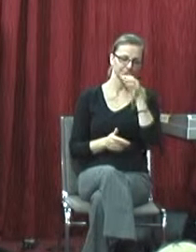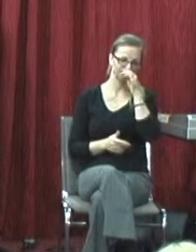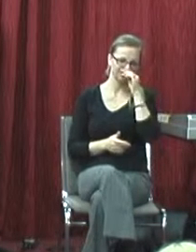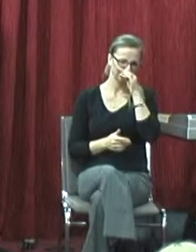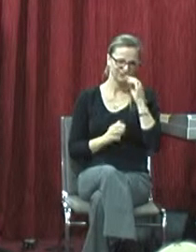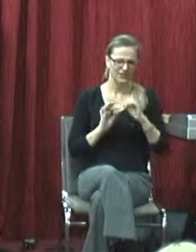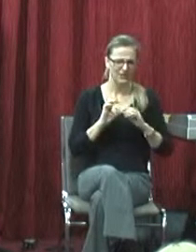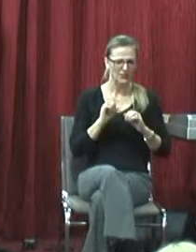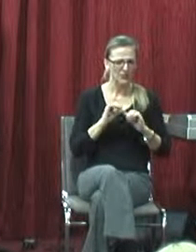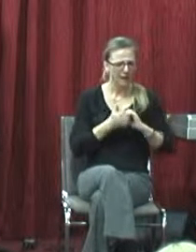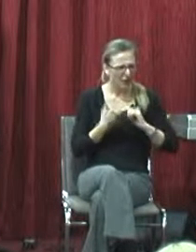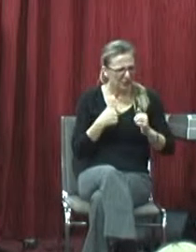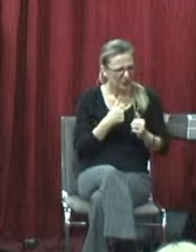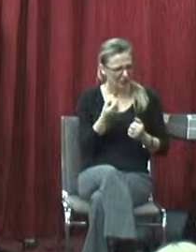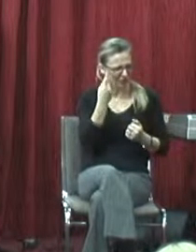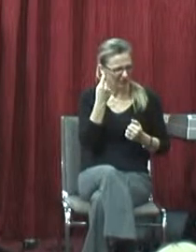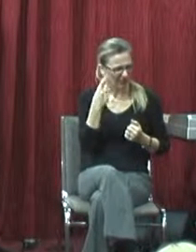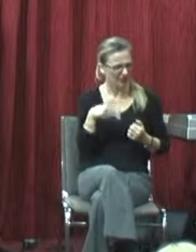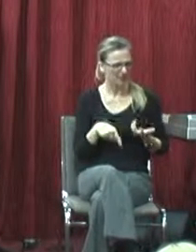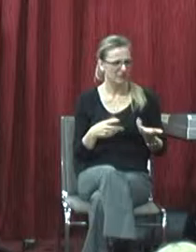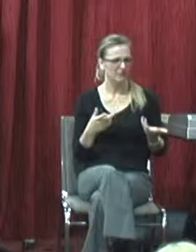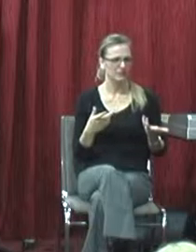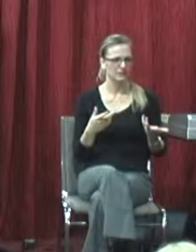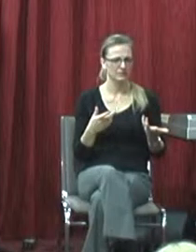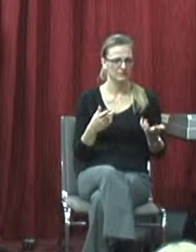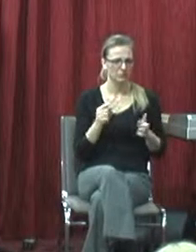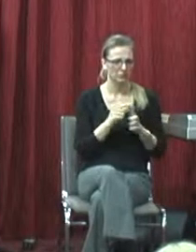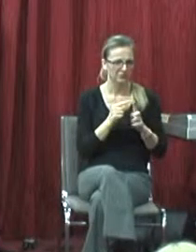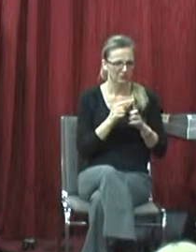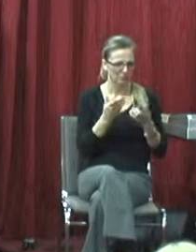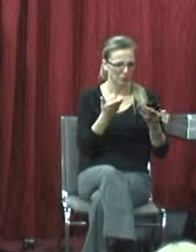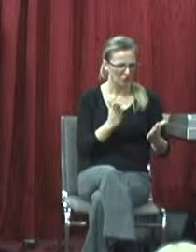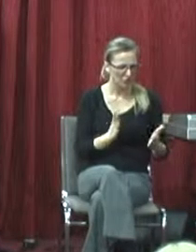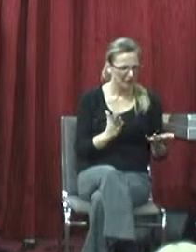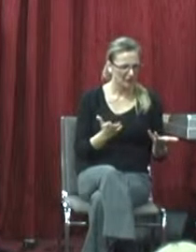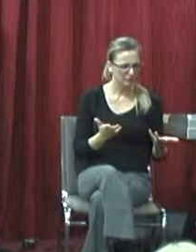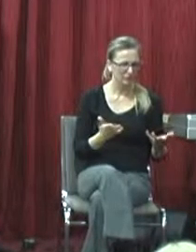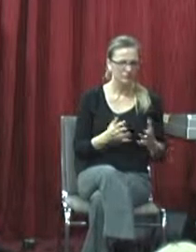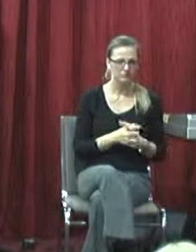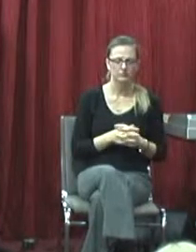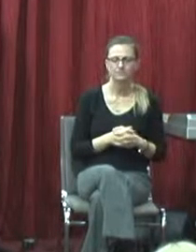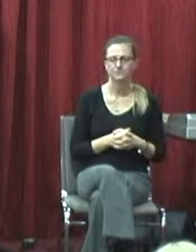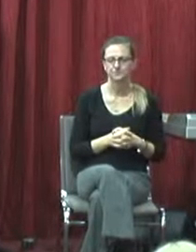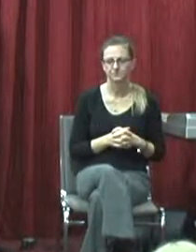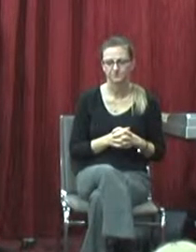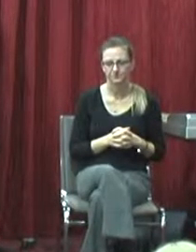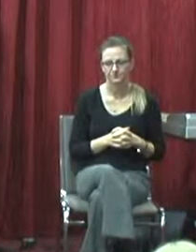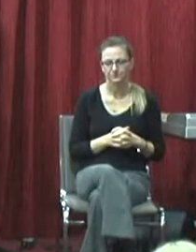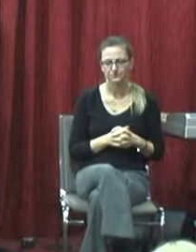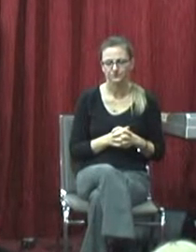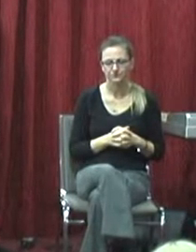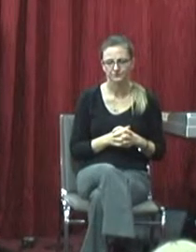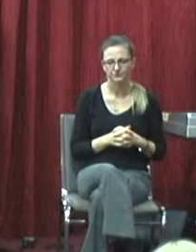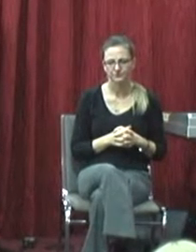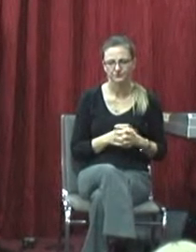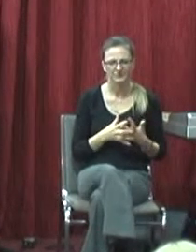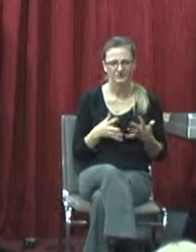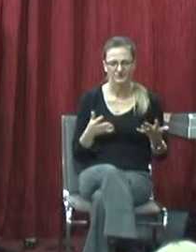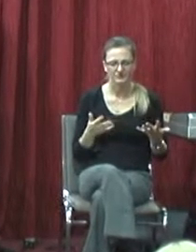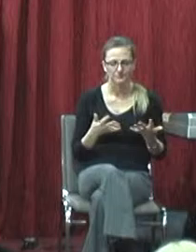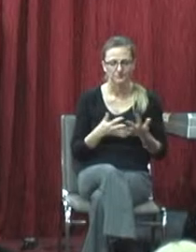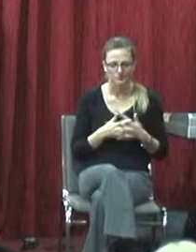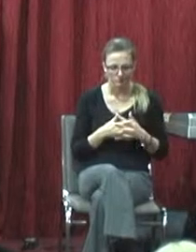this word servant in the context of which Yeshua was using it? Because that's what is important here. What did he mean by it?